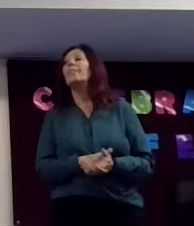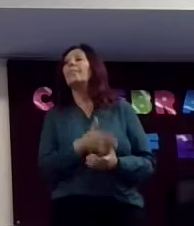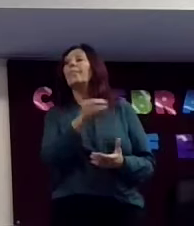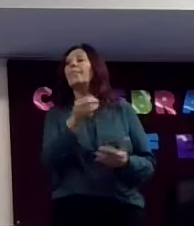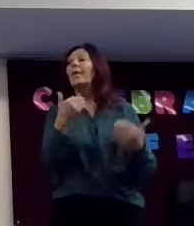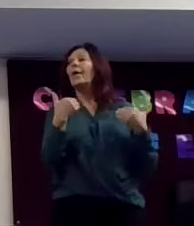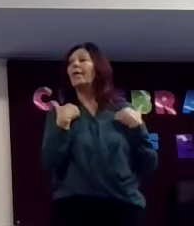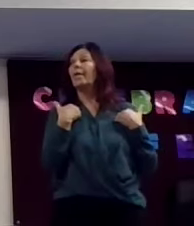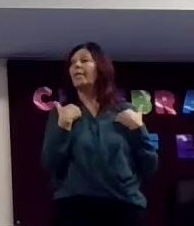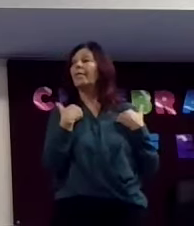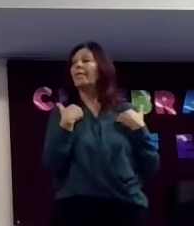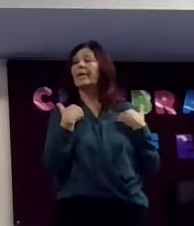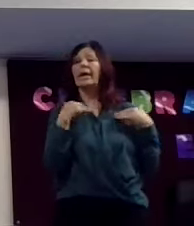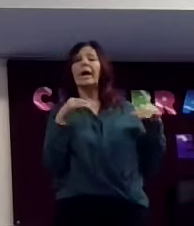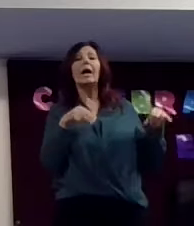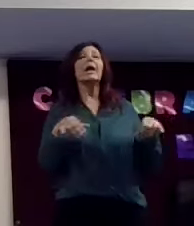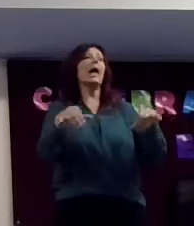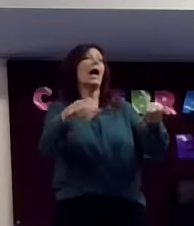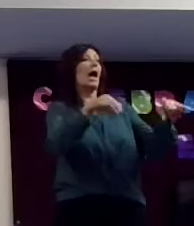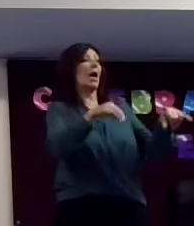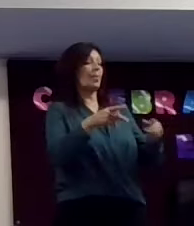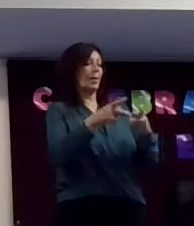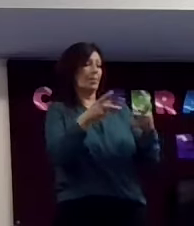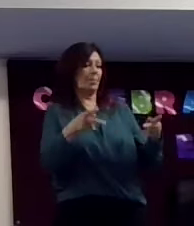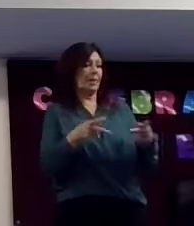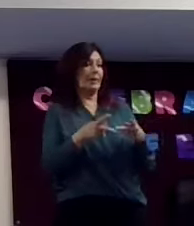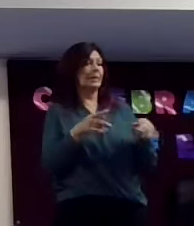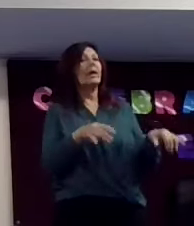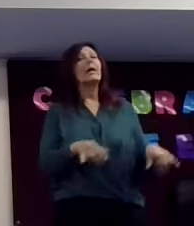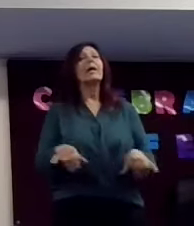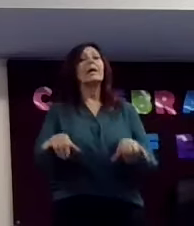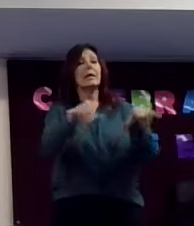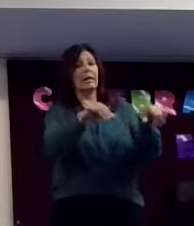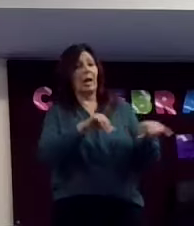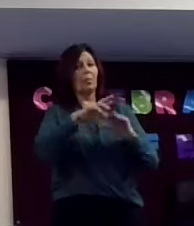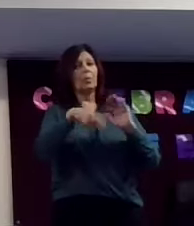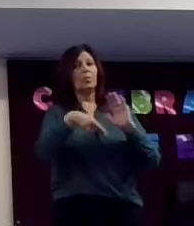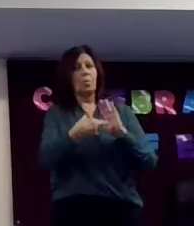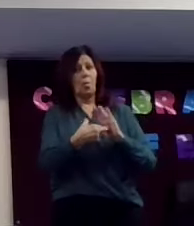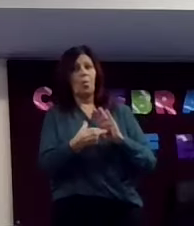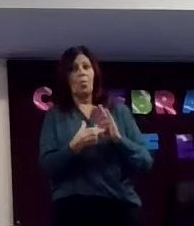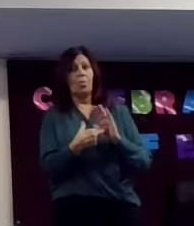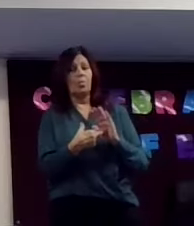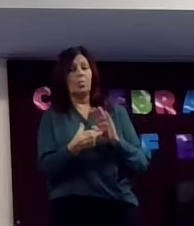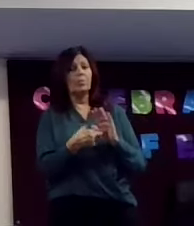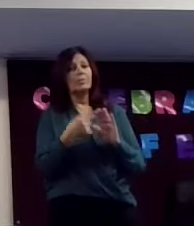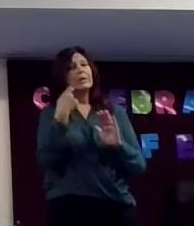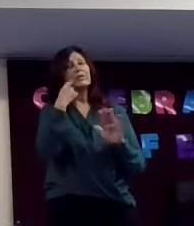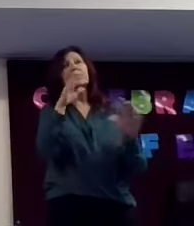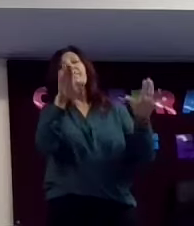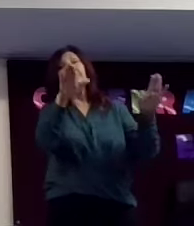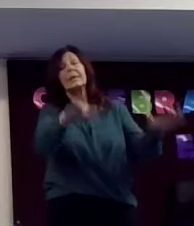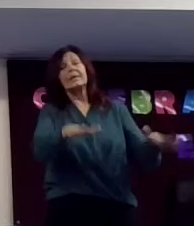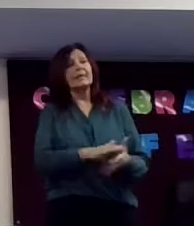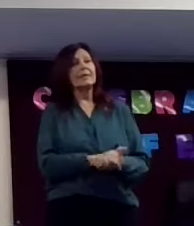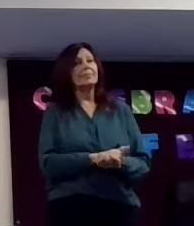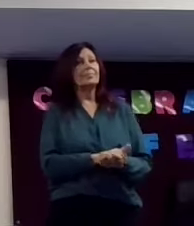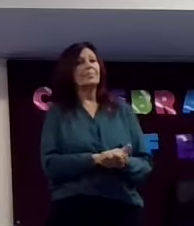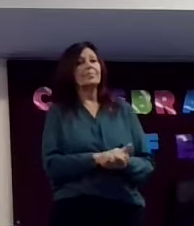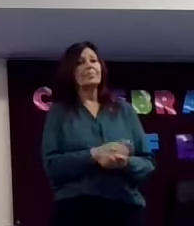and have a common place and a common role is just